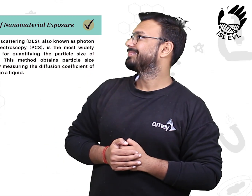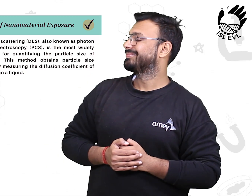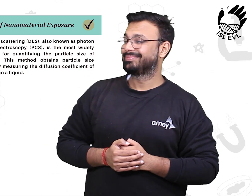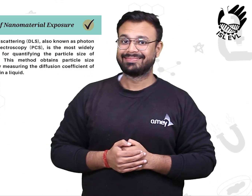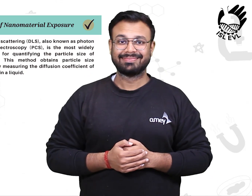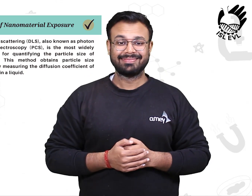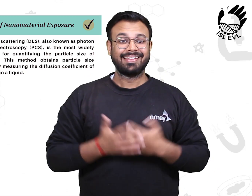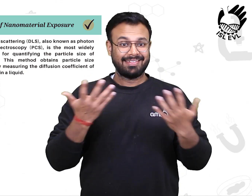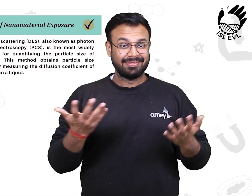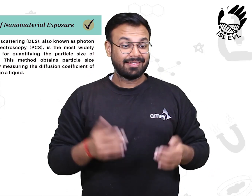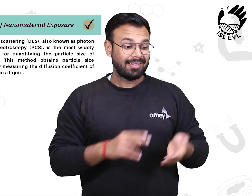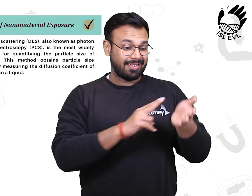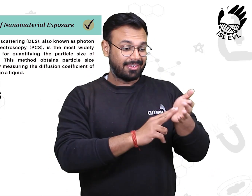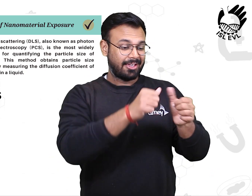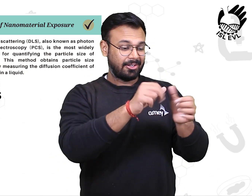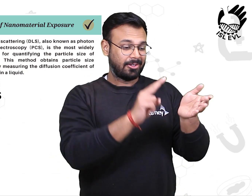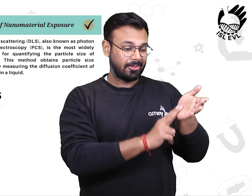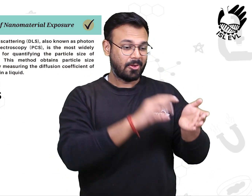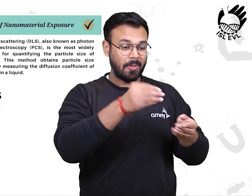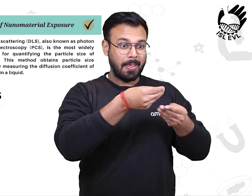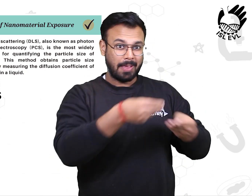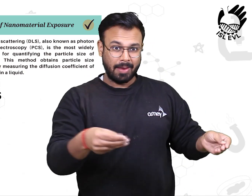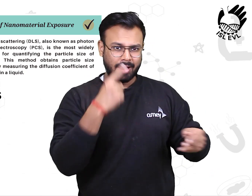rods, or fibers.